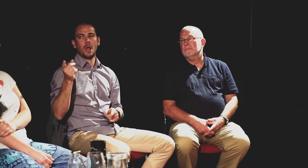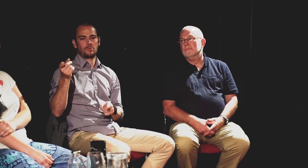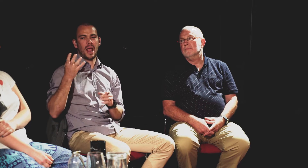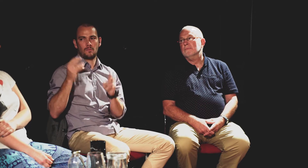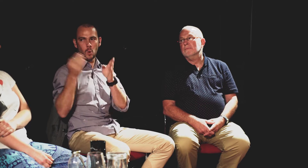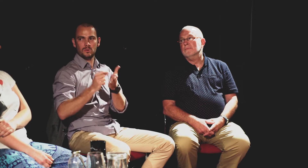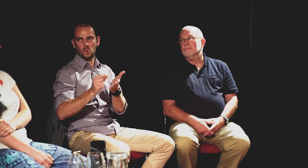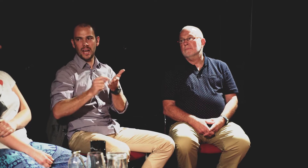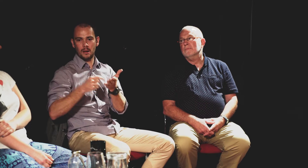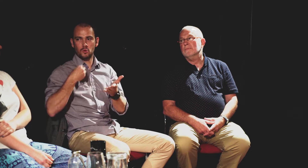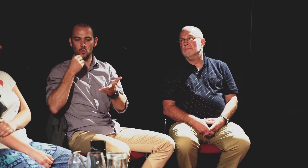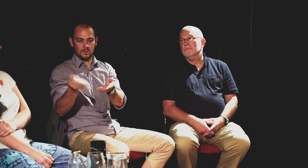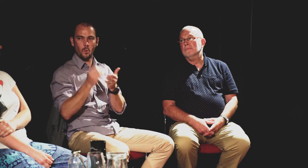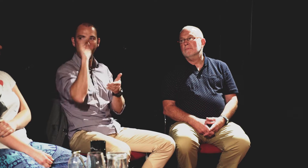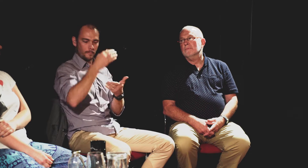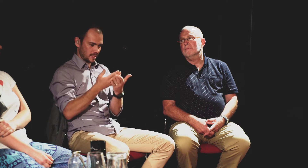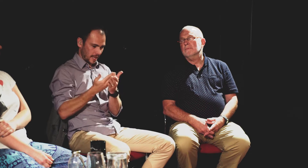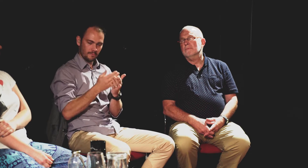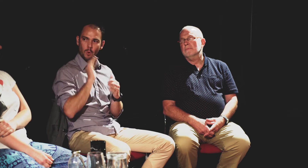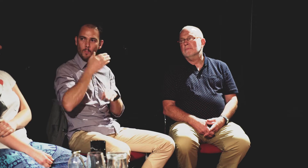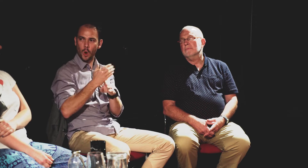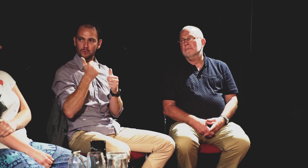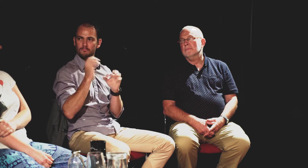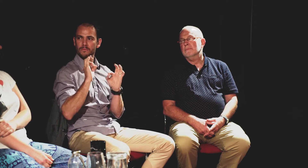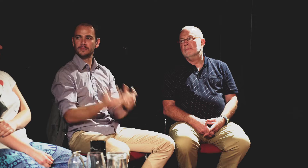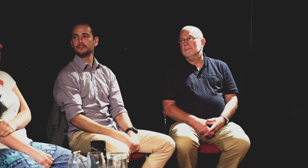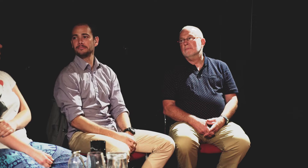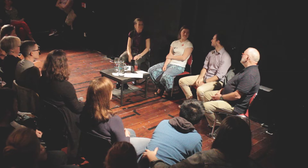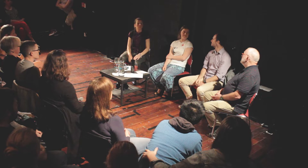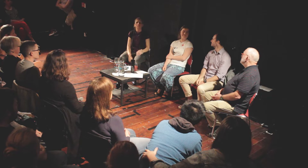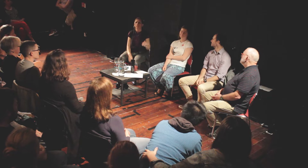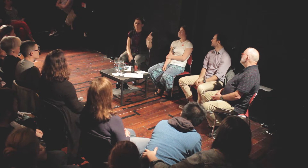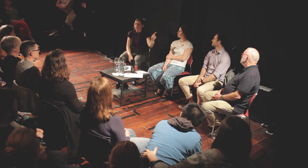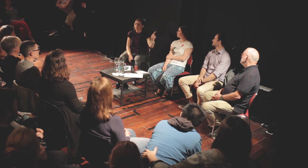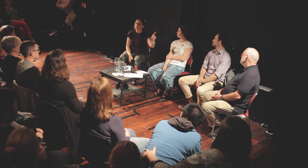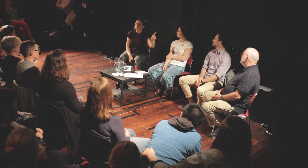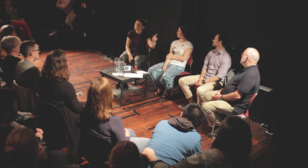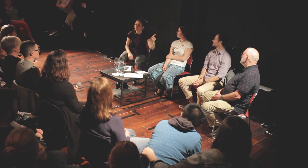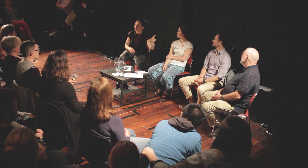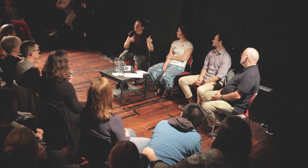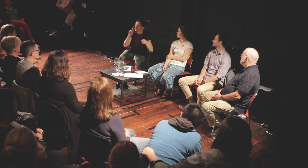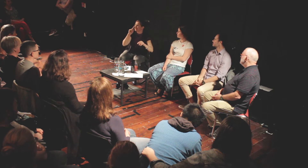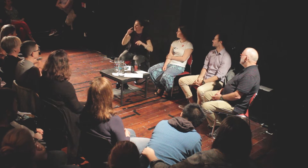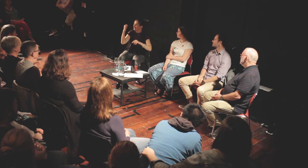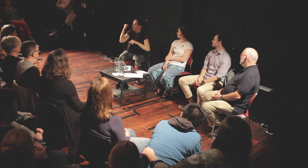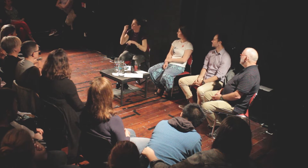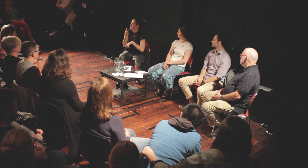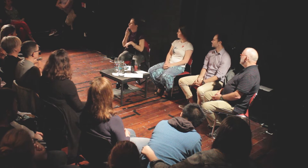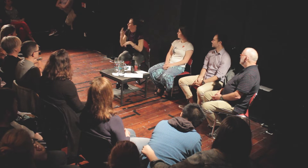she did sign to me sometimes. And then at home at night time I'd read the notes she'd have written during the day, so it was perfect really. Right. So you can see,